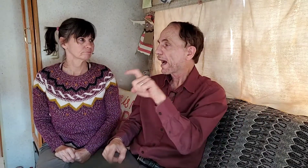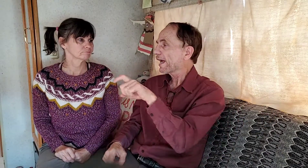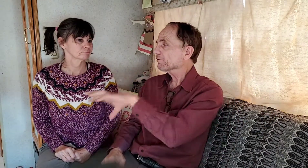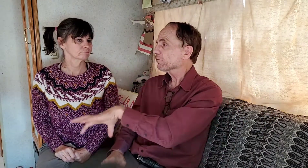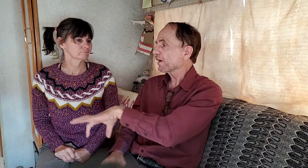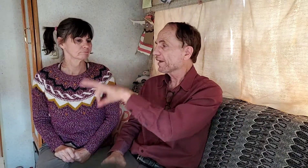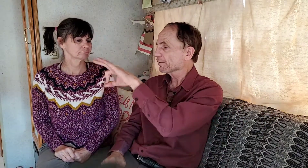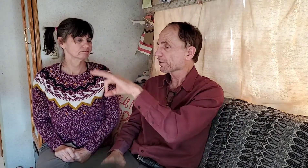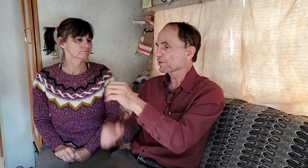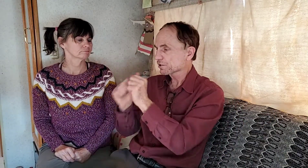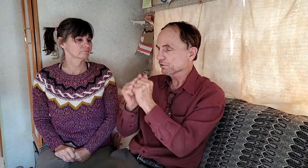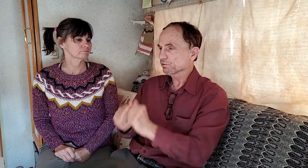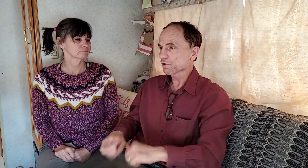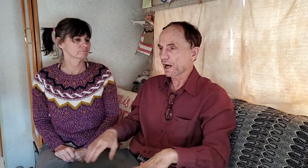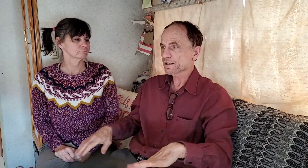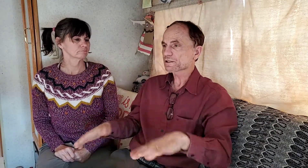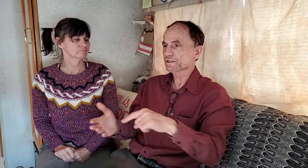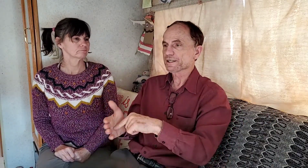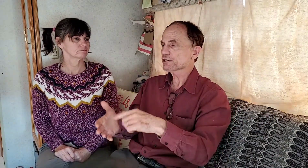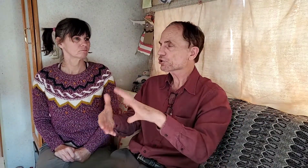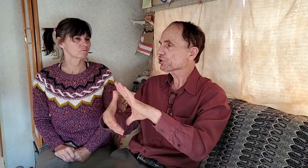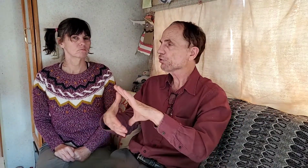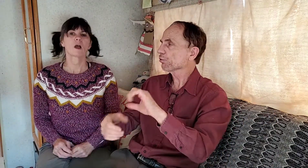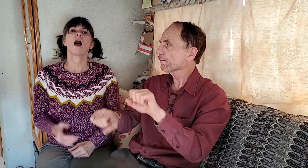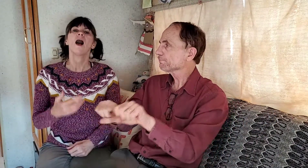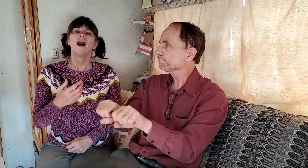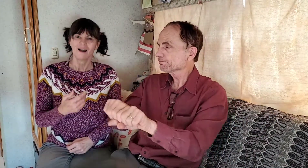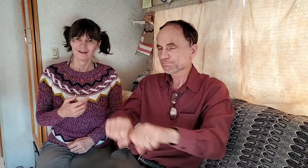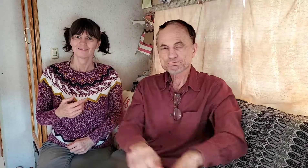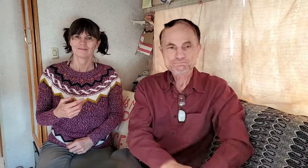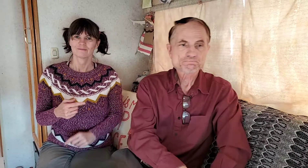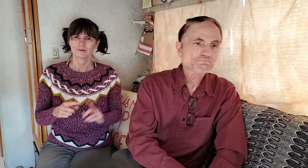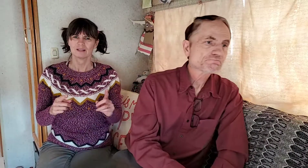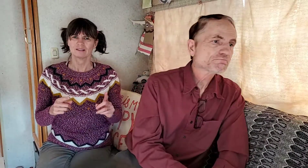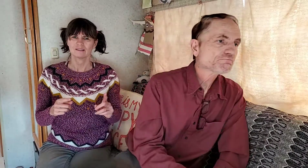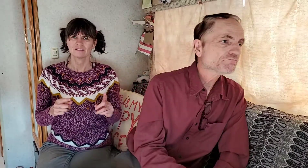to find the person who lost this shoe. But...